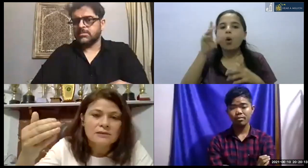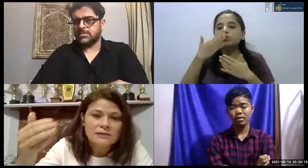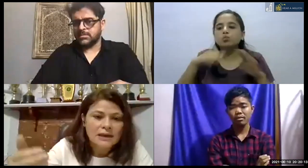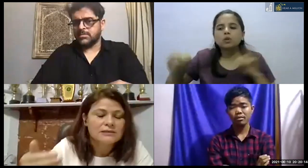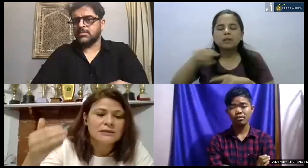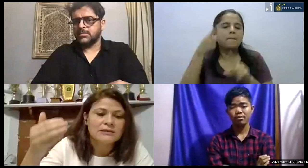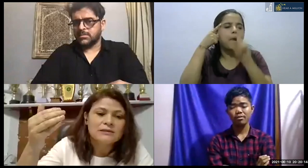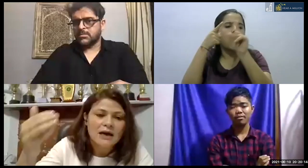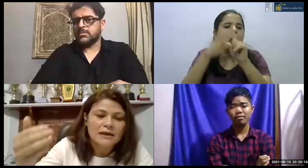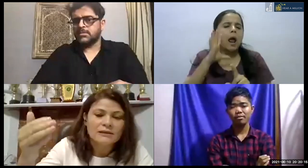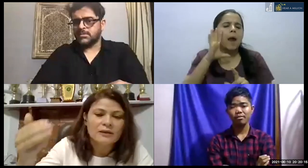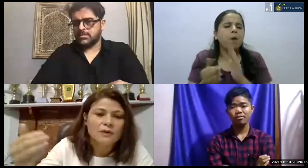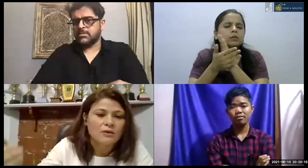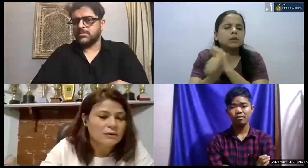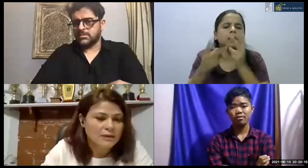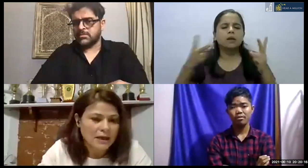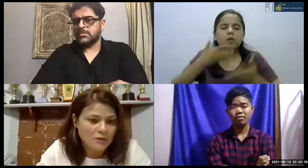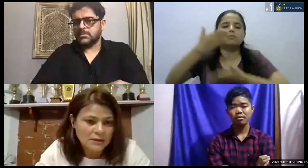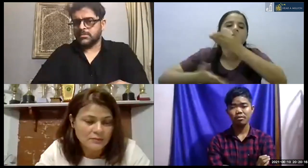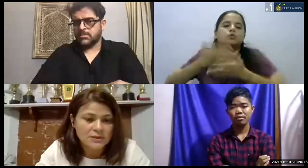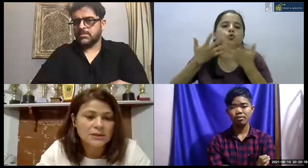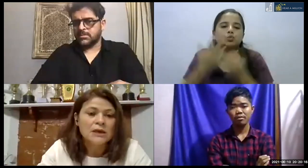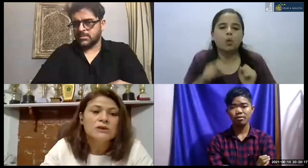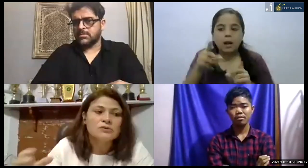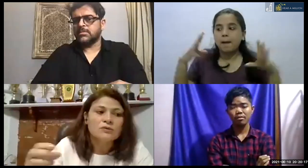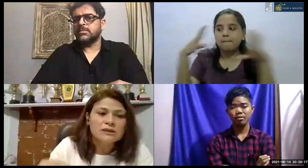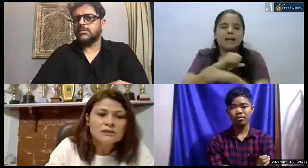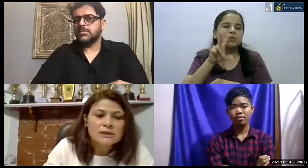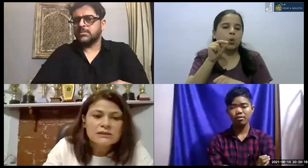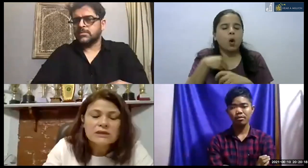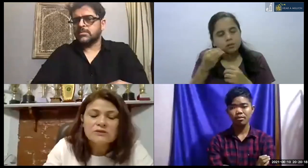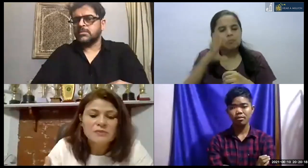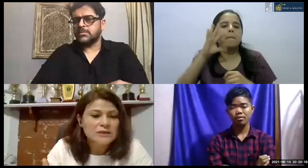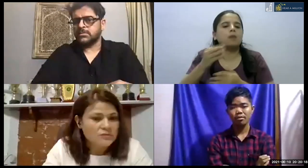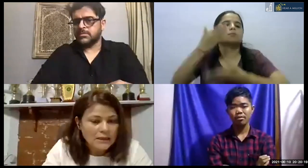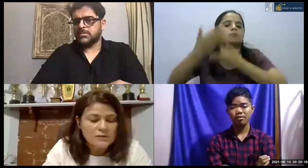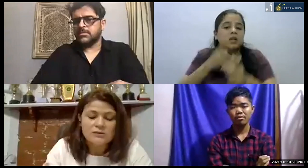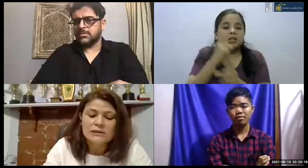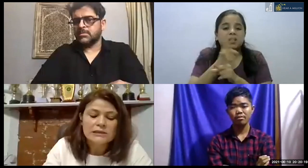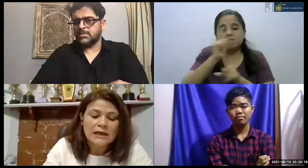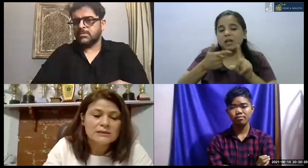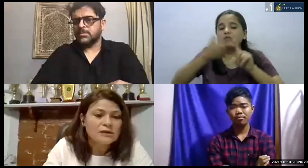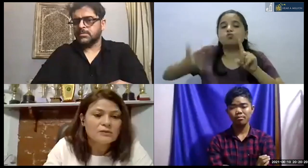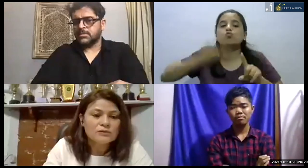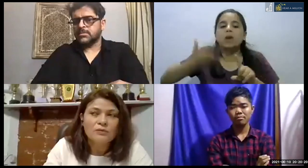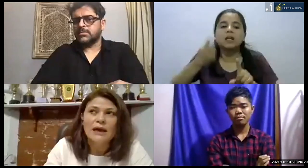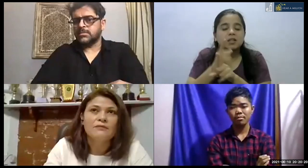certain skills, certain target that we call learning outcomes. So teachers need to be trained. So since last year also we have